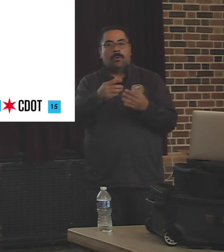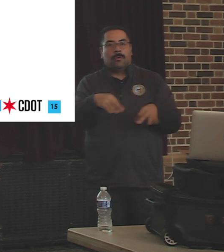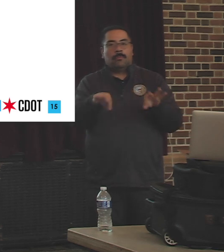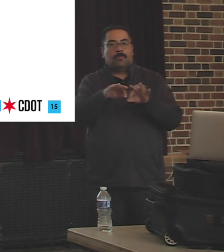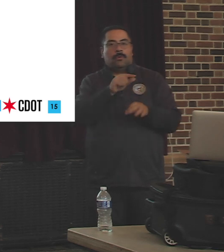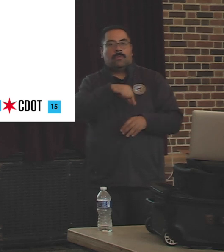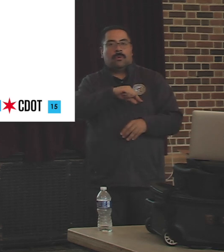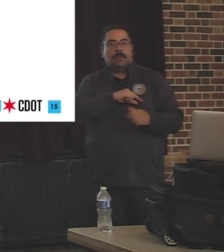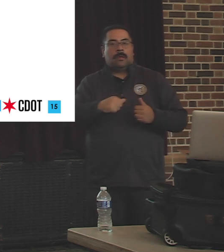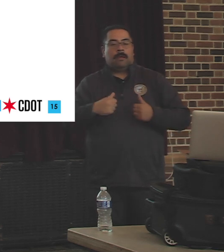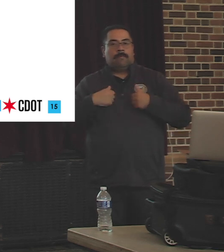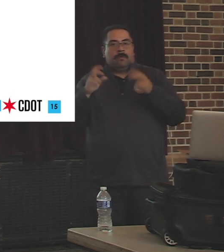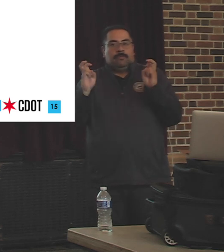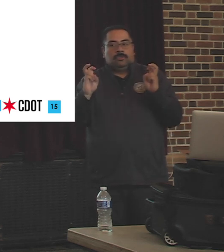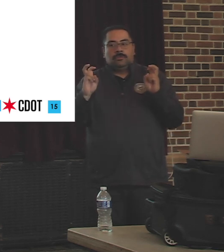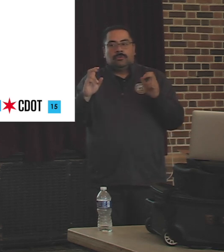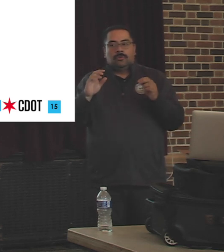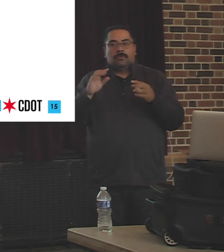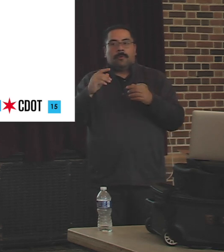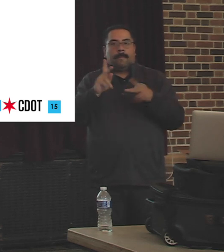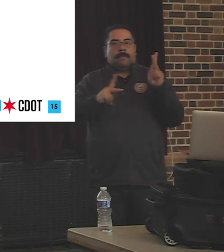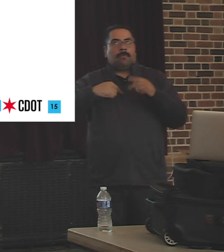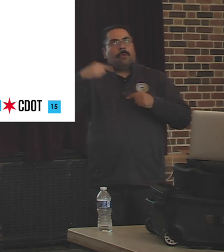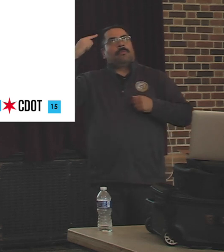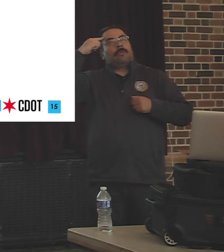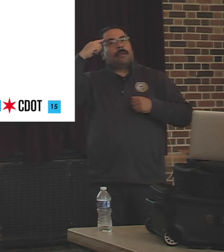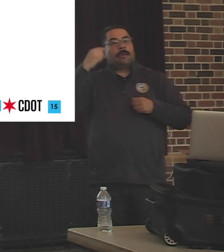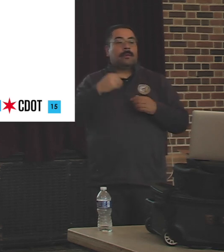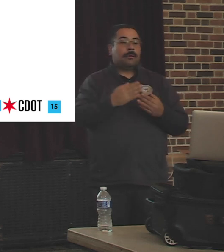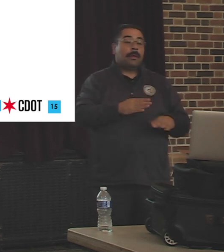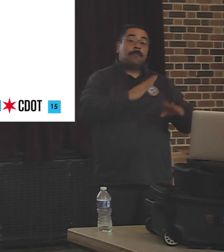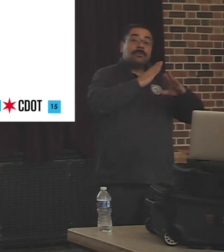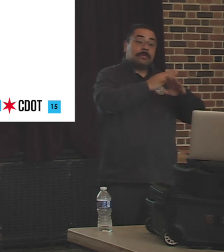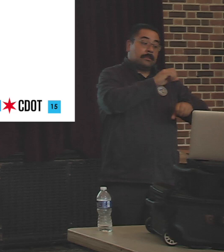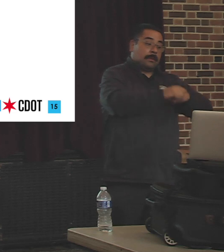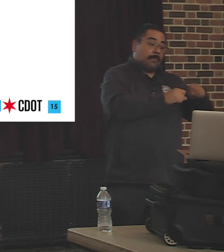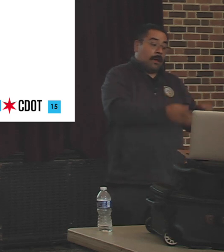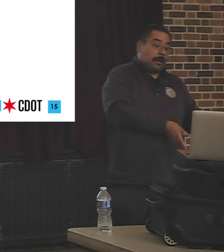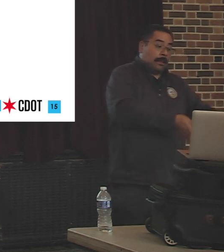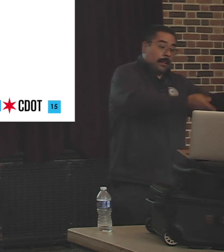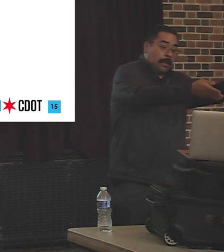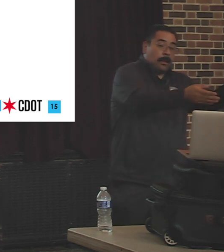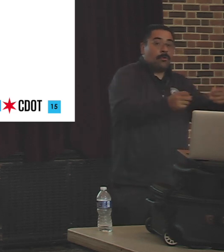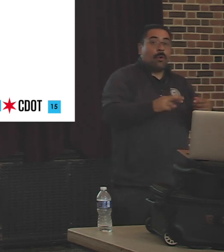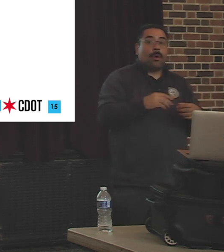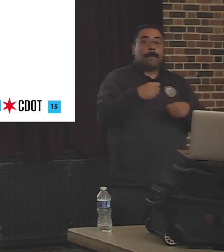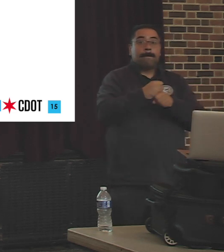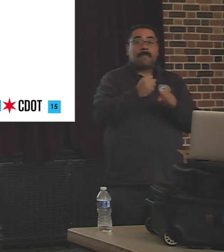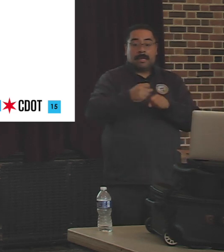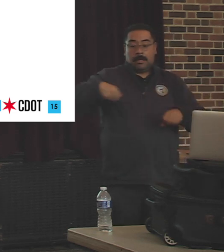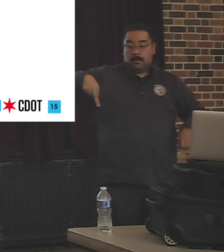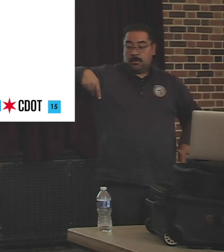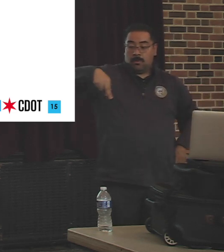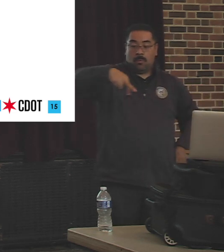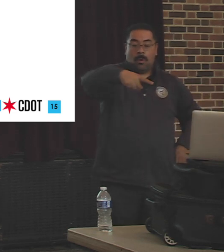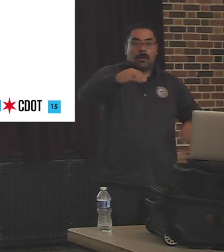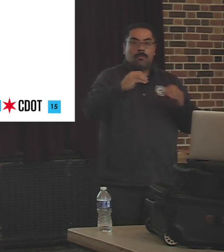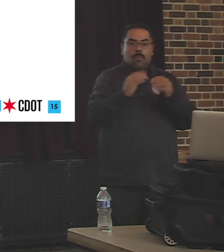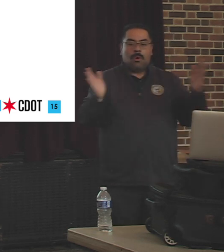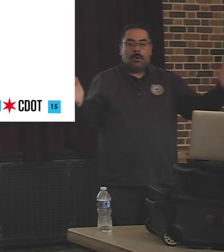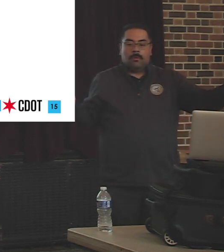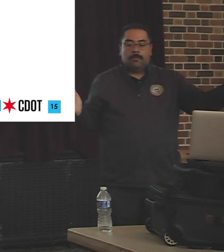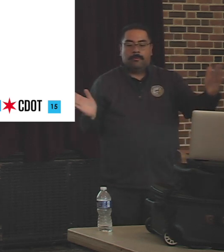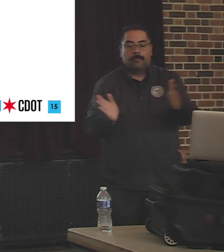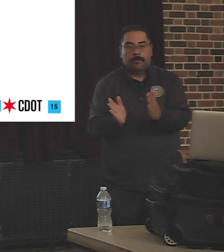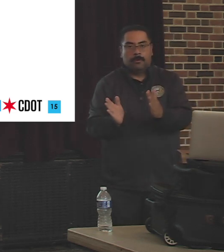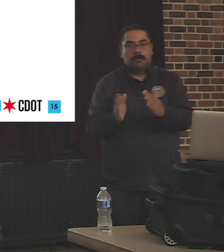for people. When we talk about a protected bike lane or shortening the crossing distance at an intersection, it's not just about providing a